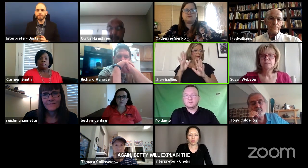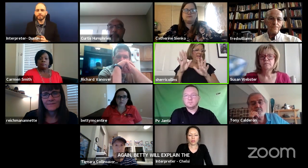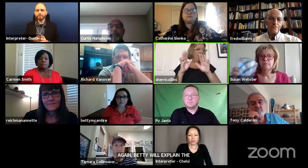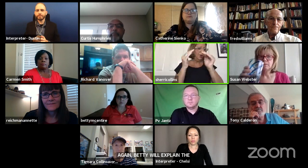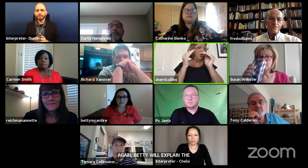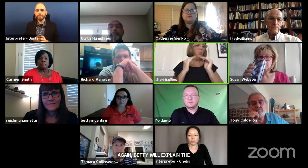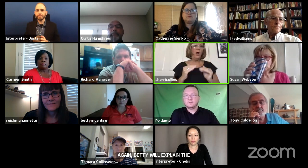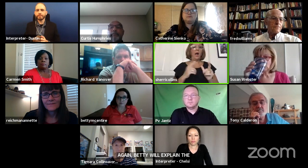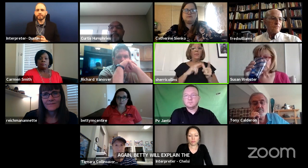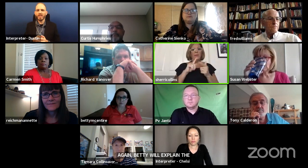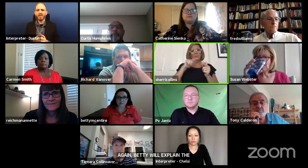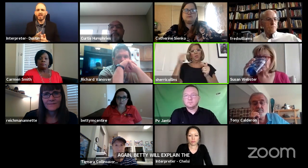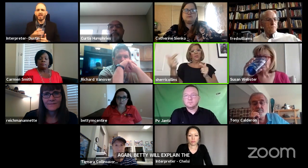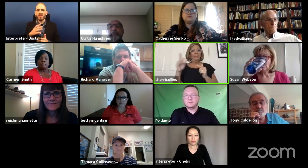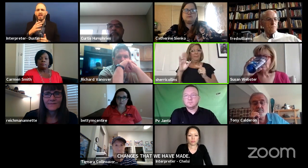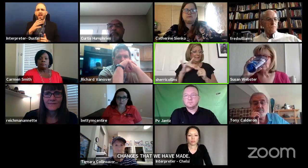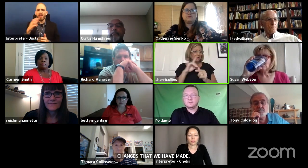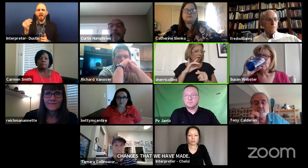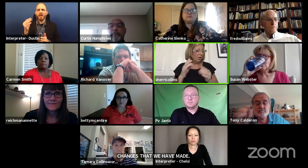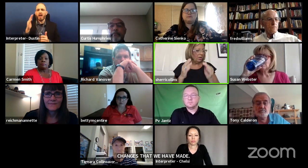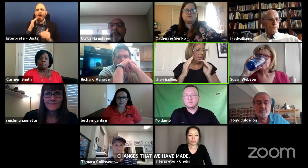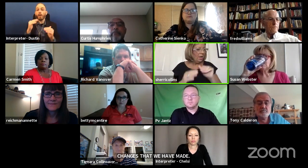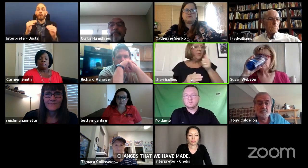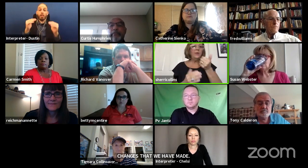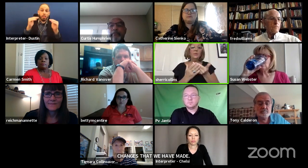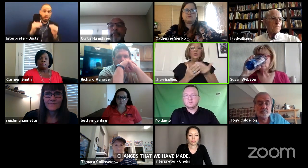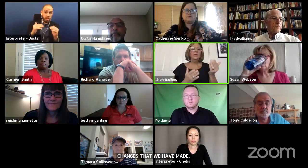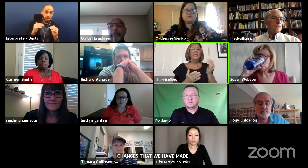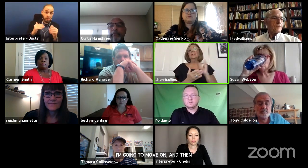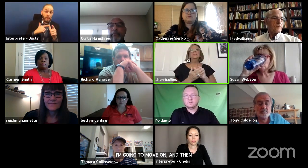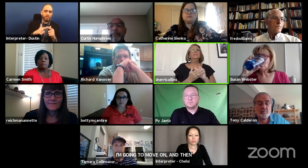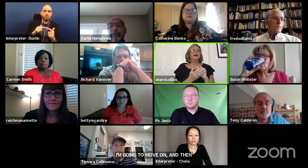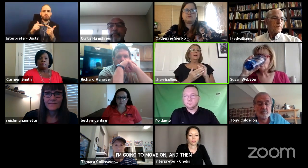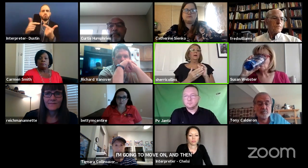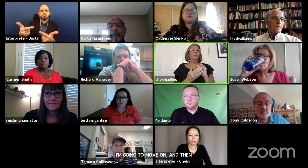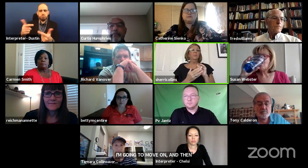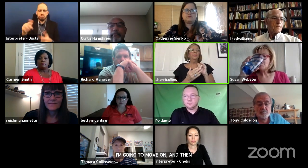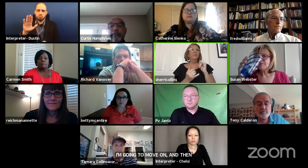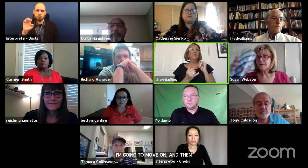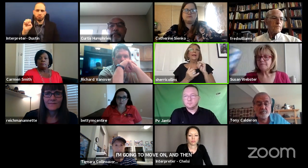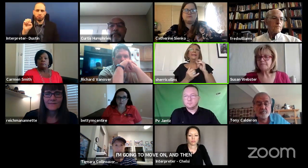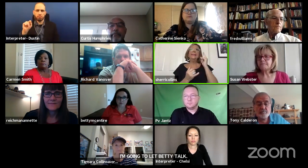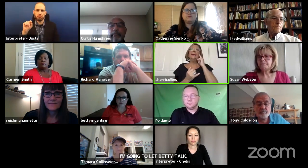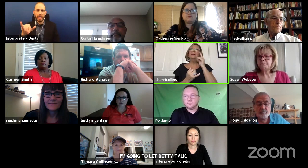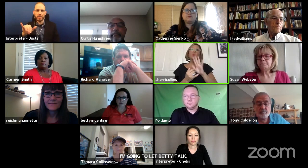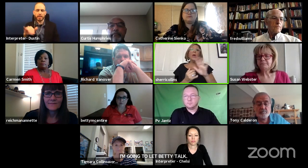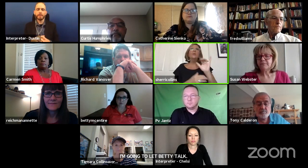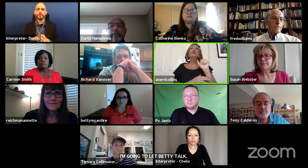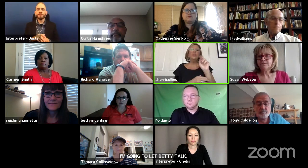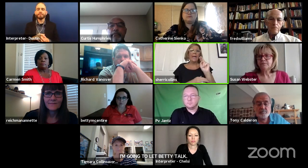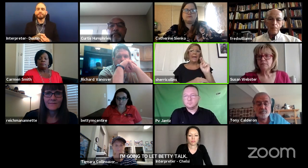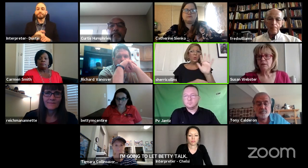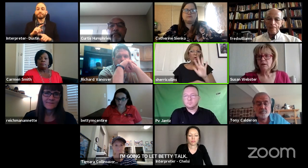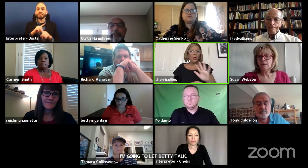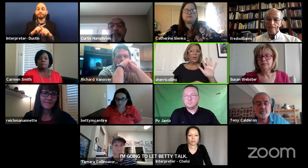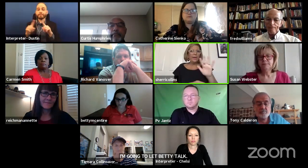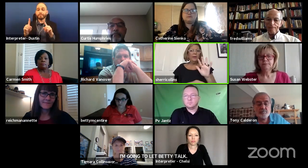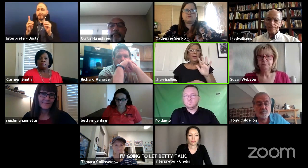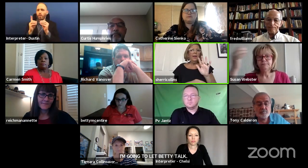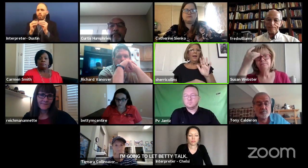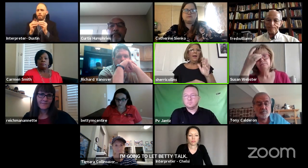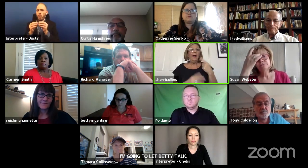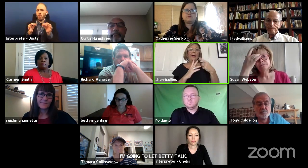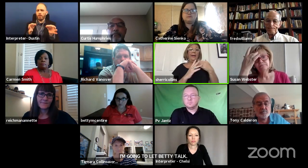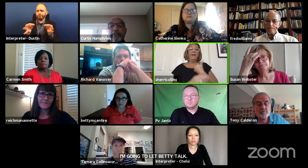And I'm going to move on, then I'm going to let Betty talk. The other thing is that I think around